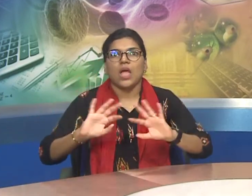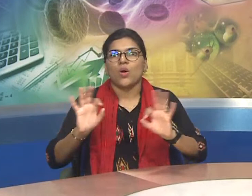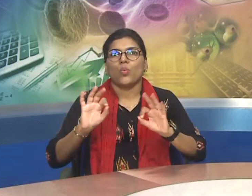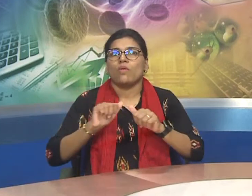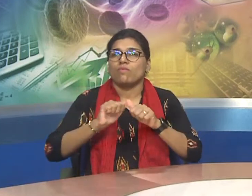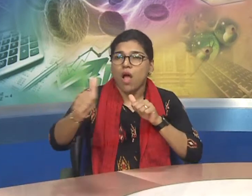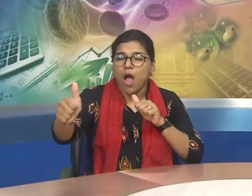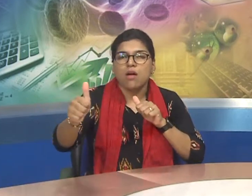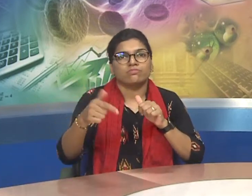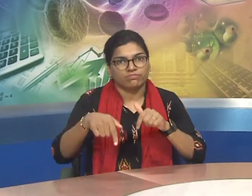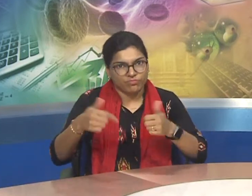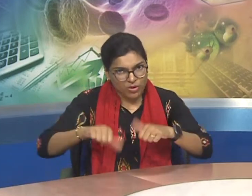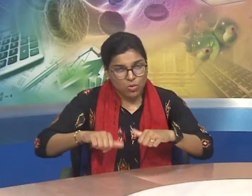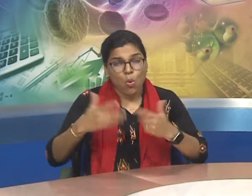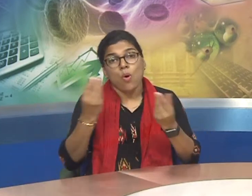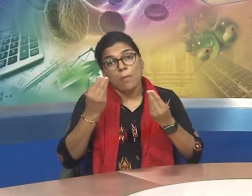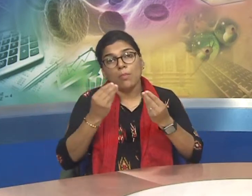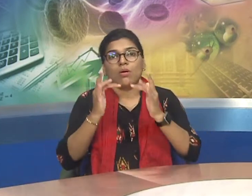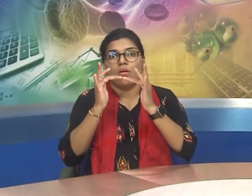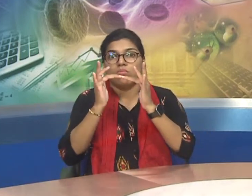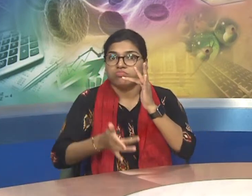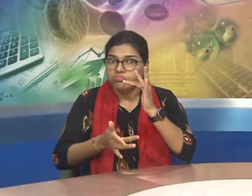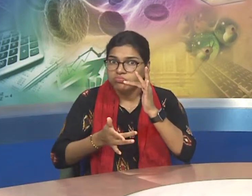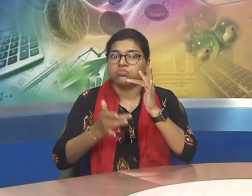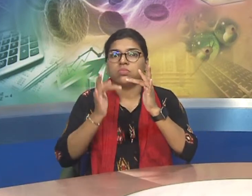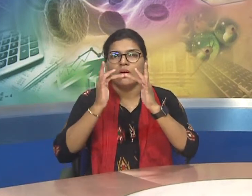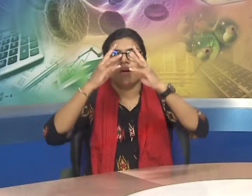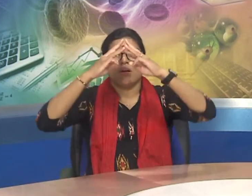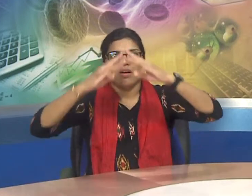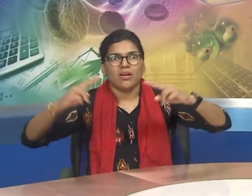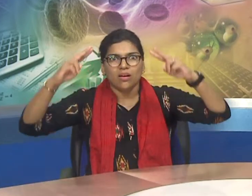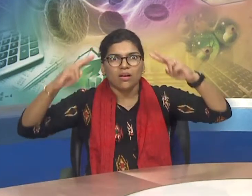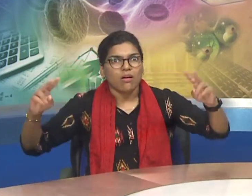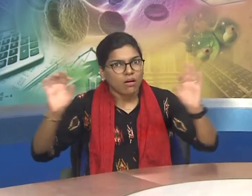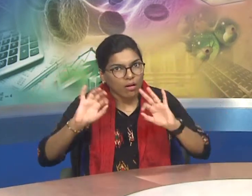Sometimes there are certain barriers that needs to be eliminated